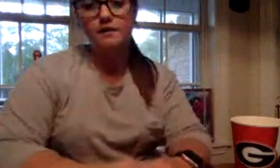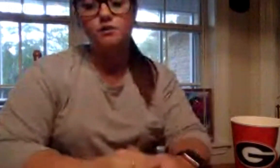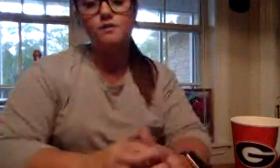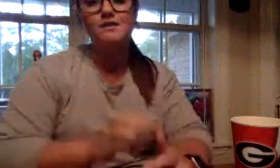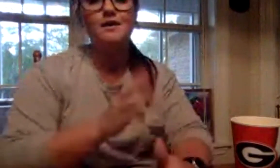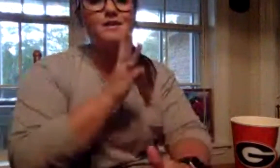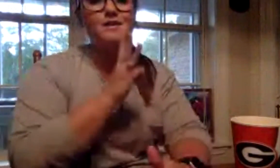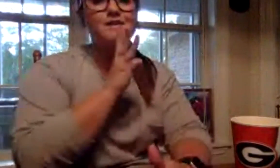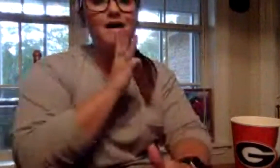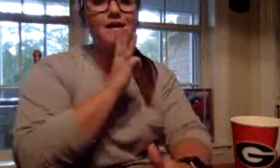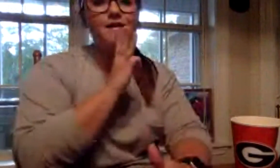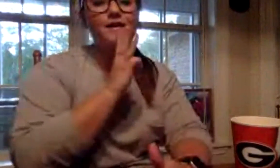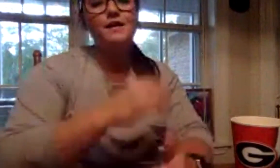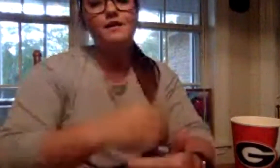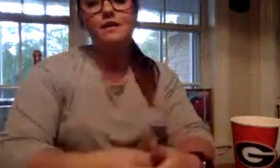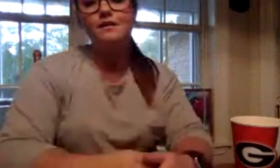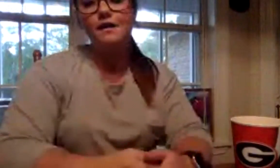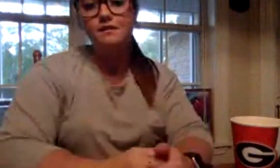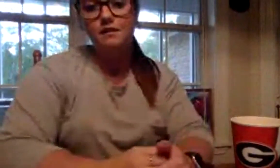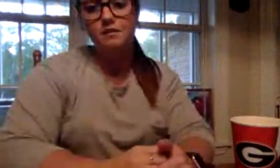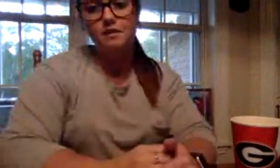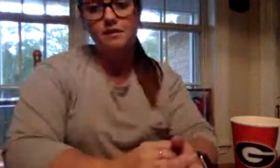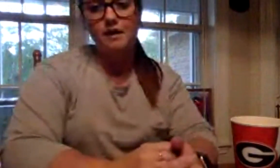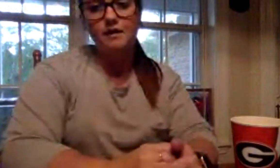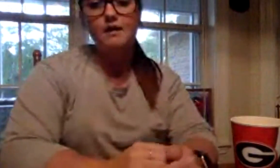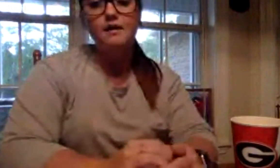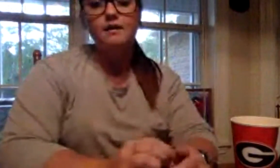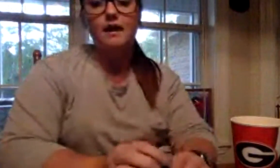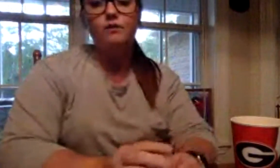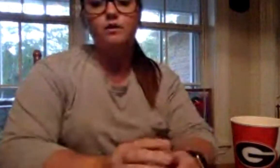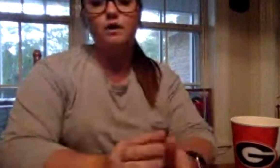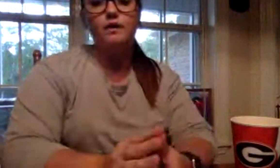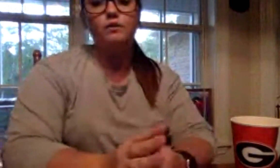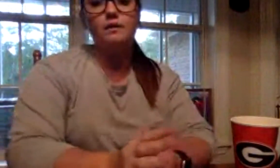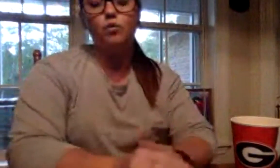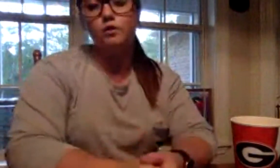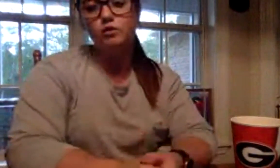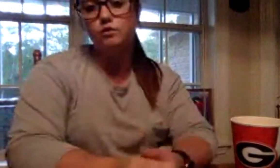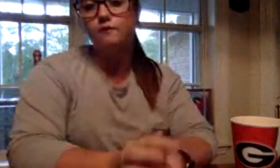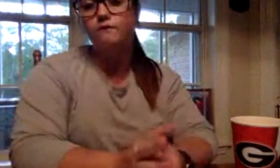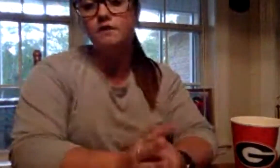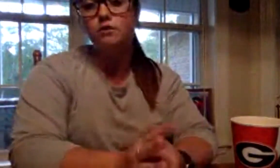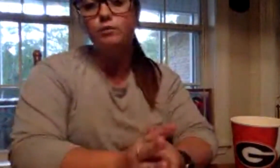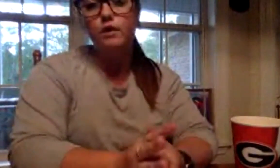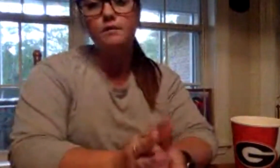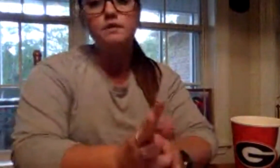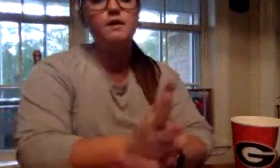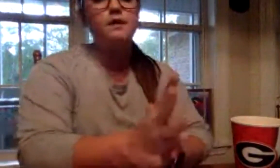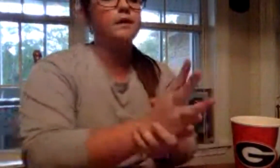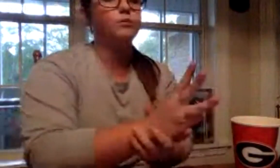to attempt the sign. If they did not attempt the sign, then I would go in with a more intrusive physical prompt and